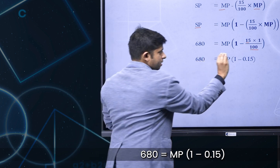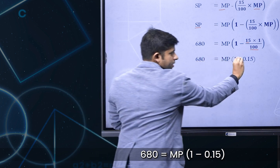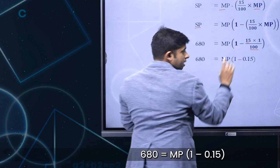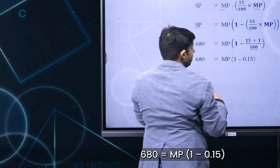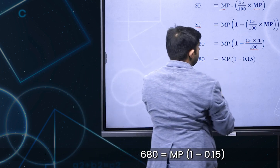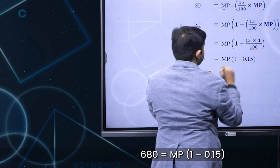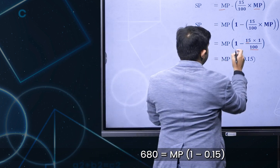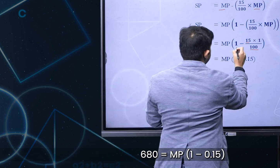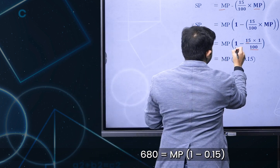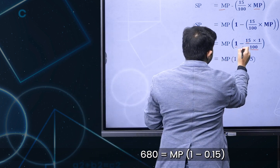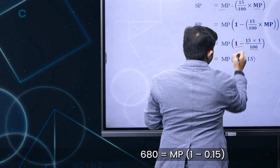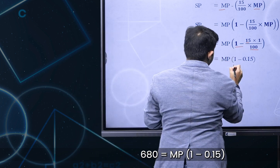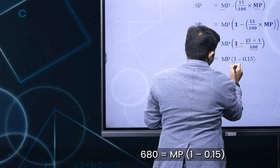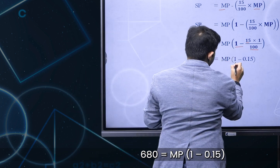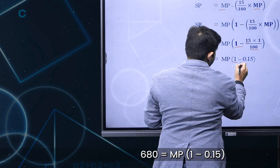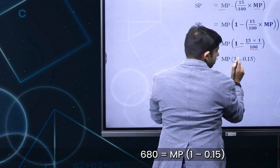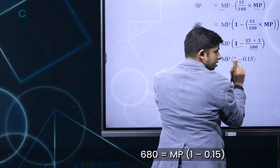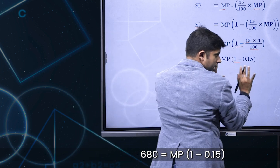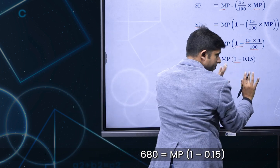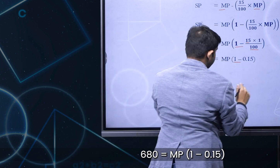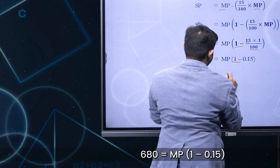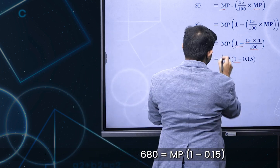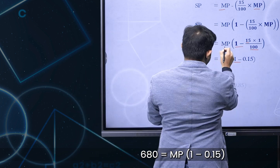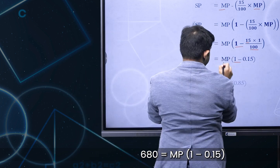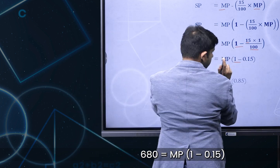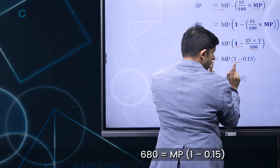680 equals to MP of 1 minus 0.15.